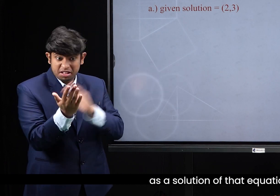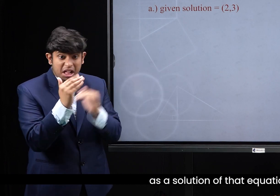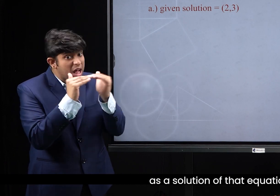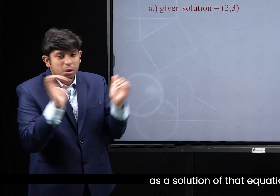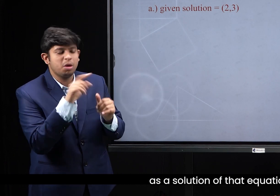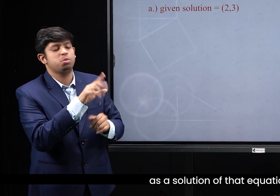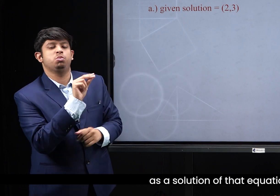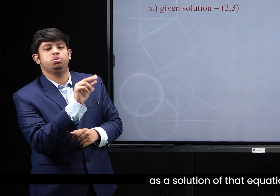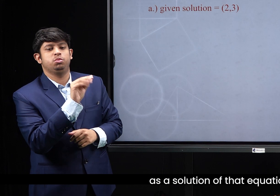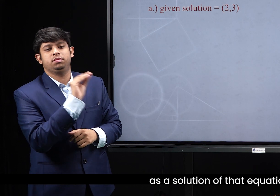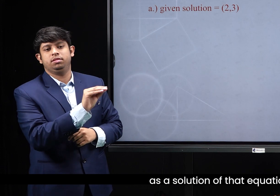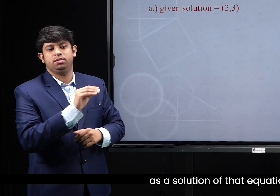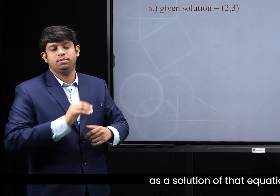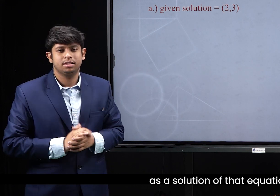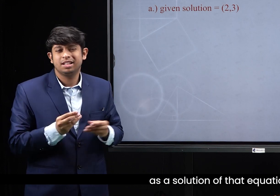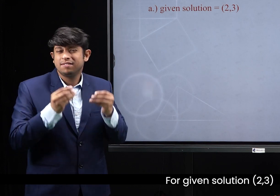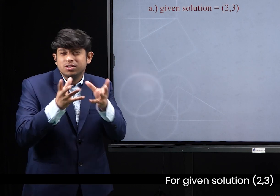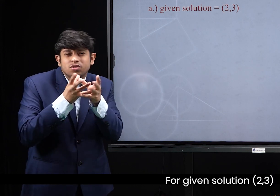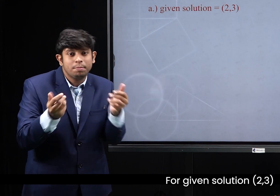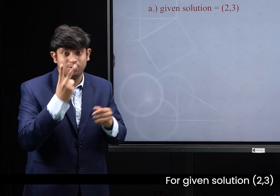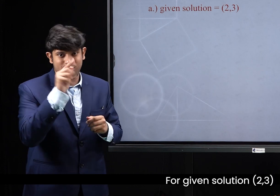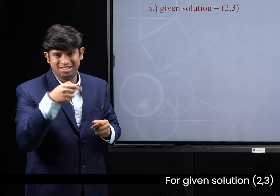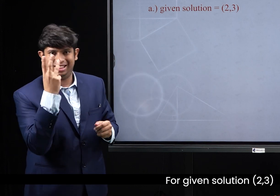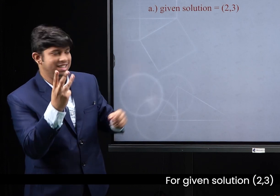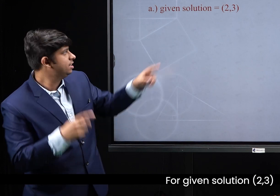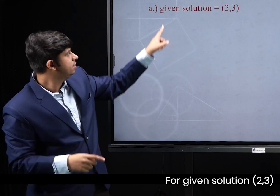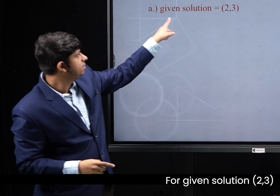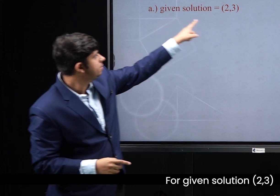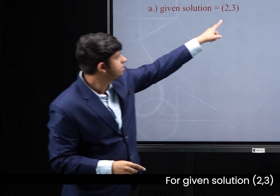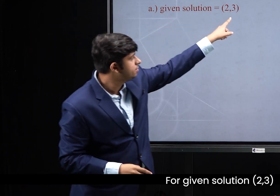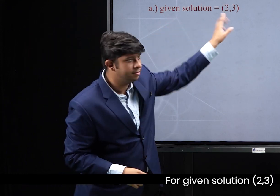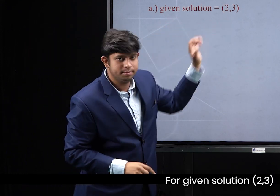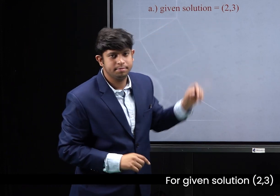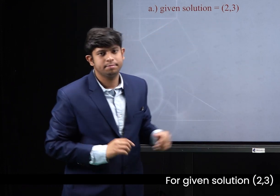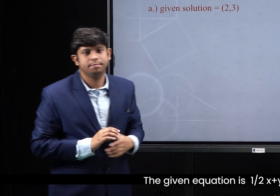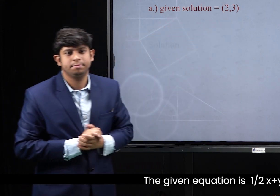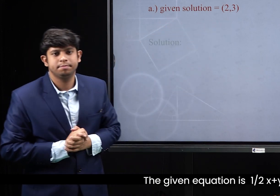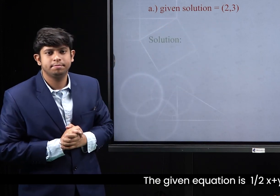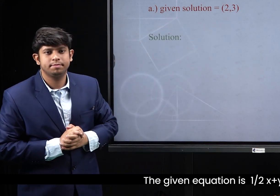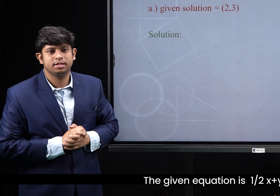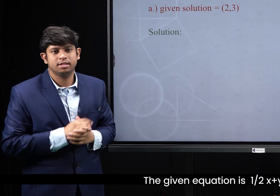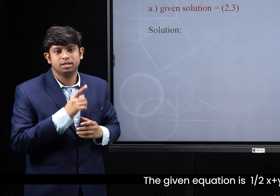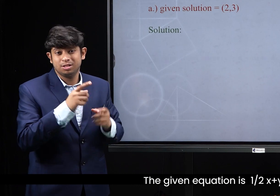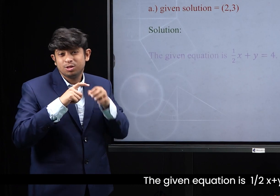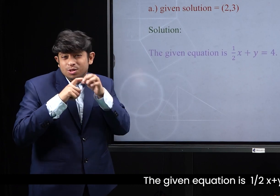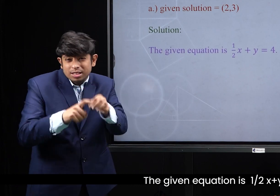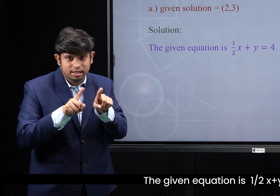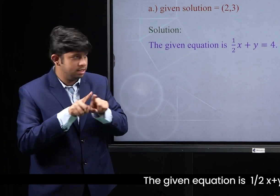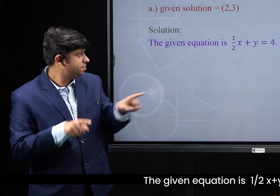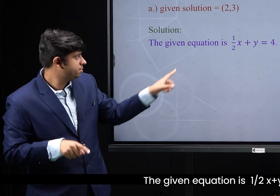of that equation. For given solution 2, 3, the given equation is 1 by 2x